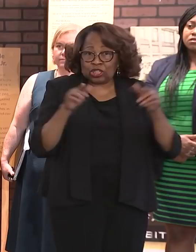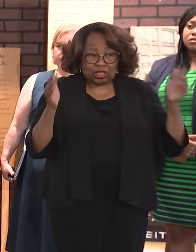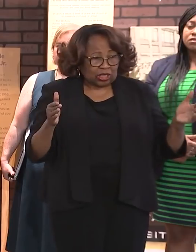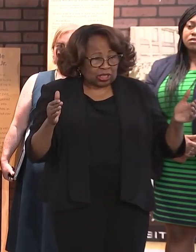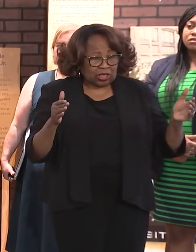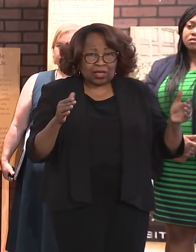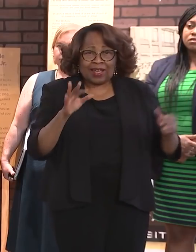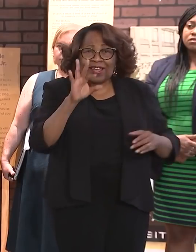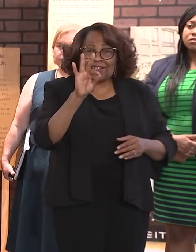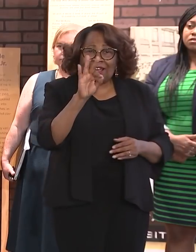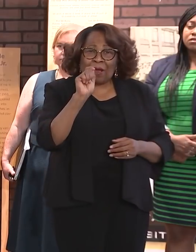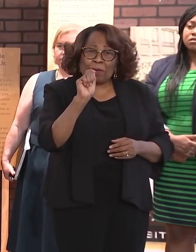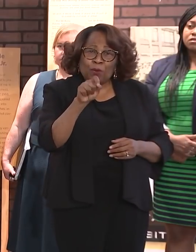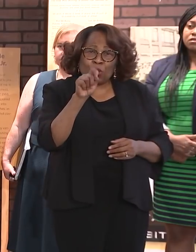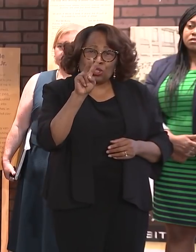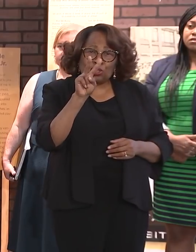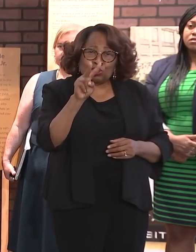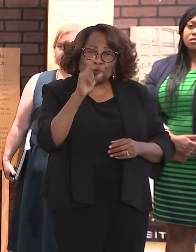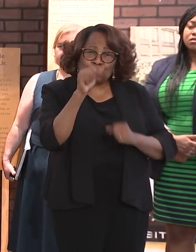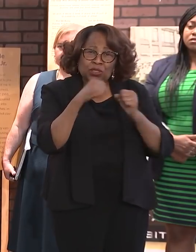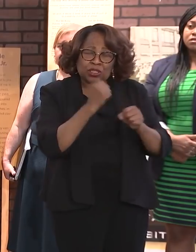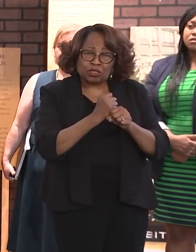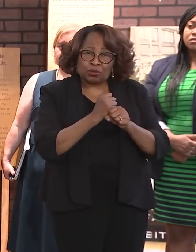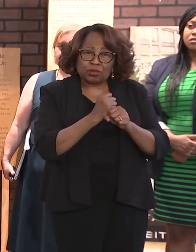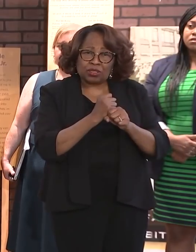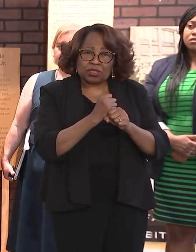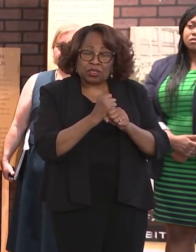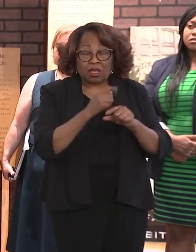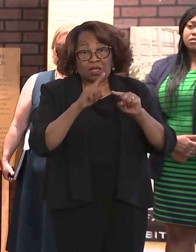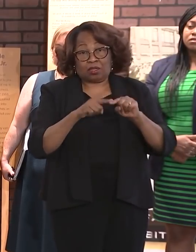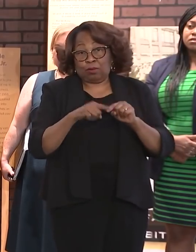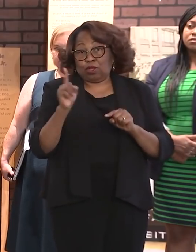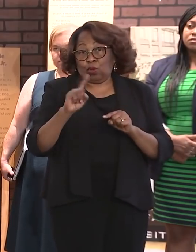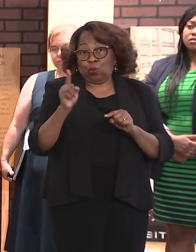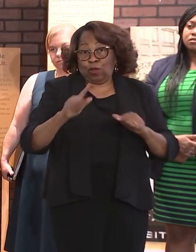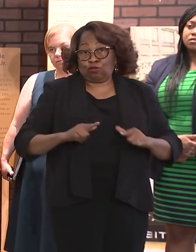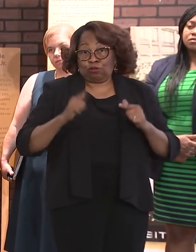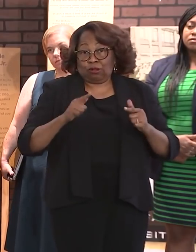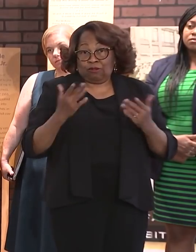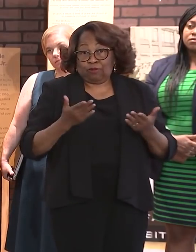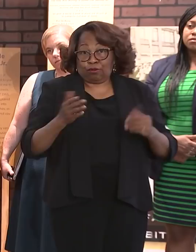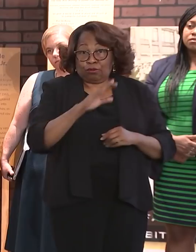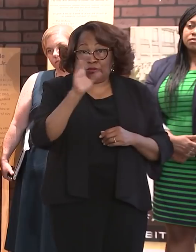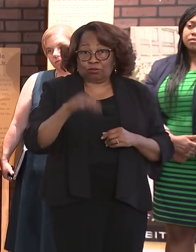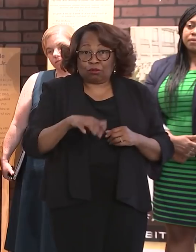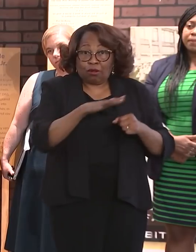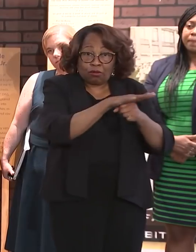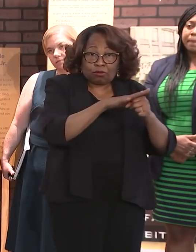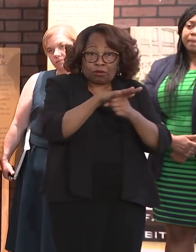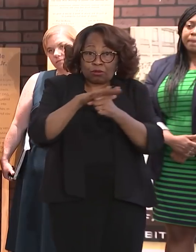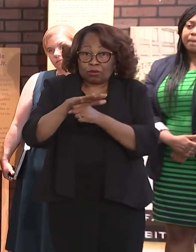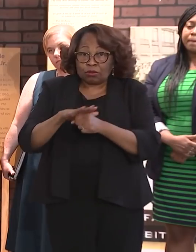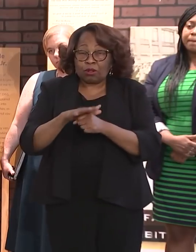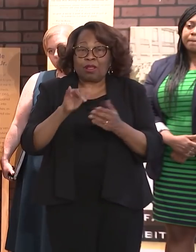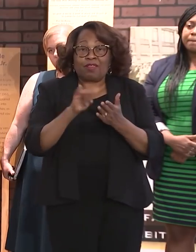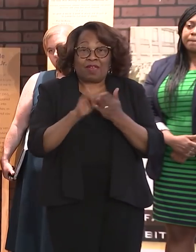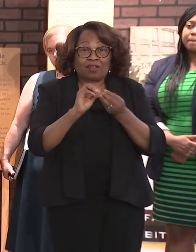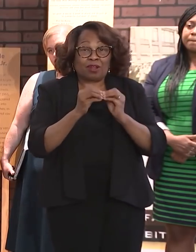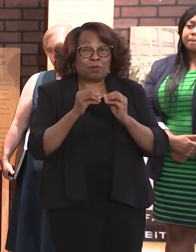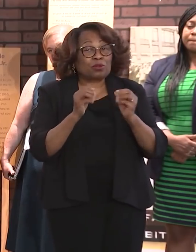whopping 9.2 years. And depending on the neighborhood that you live in, that gap is even